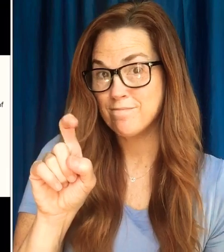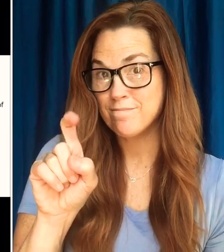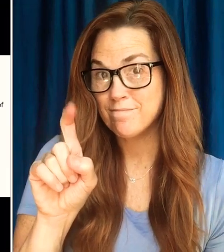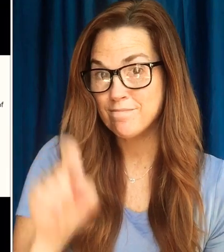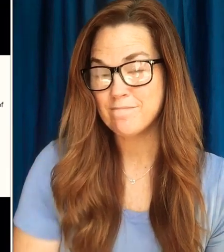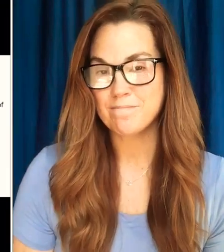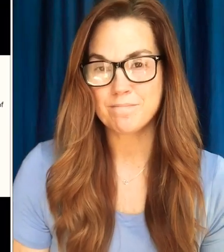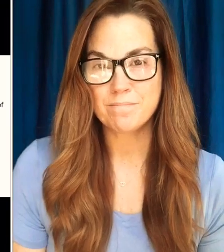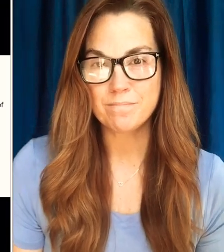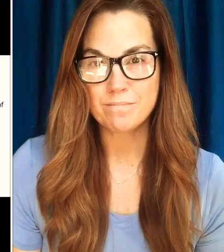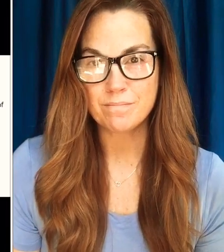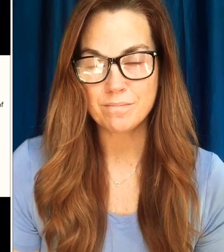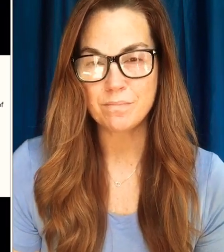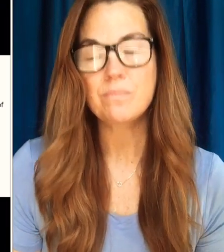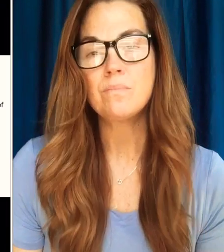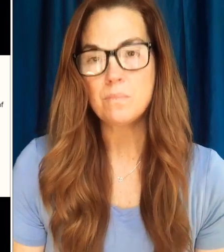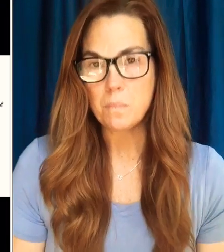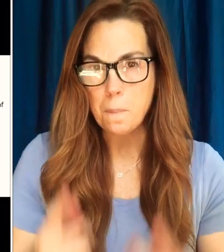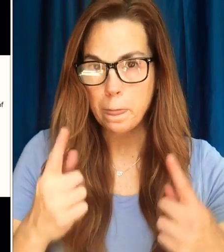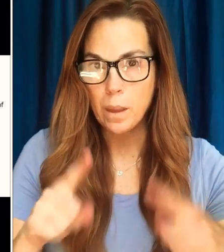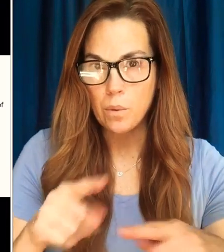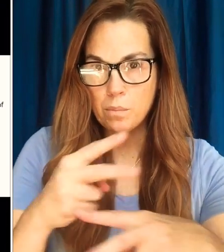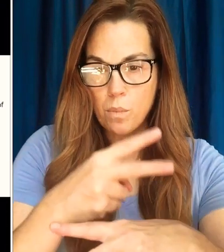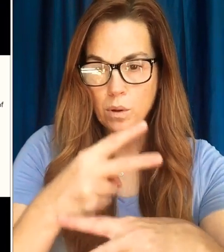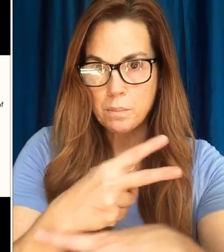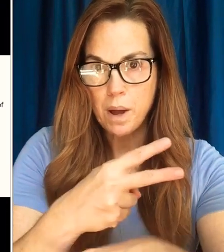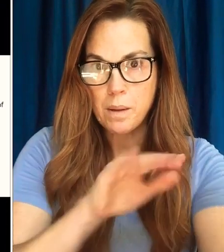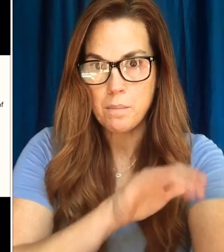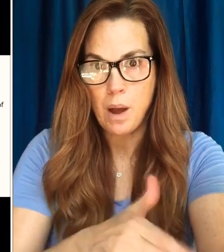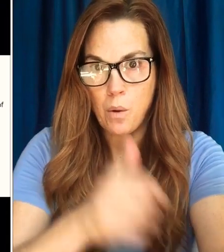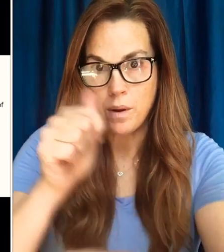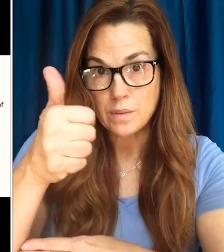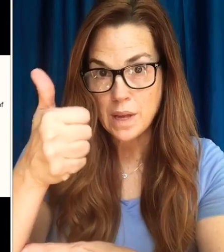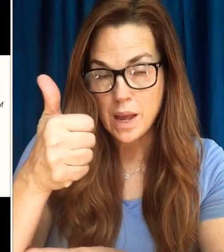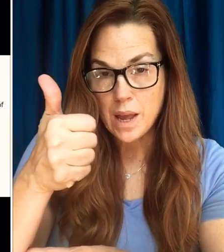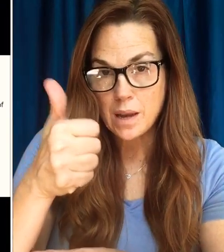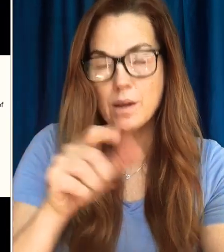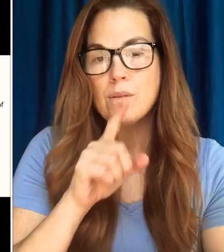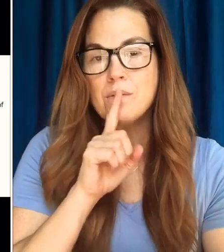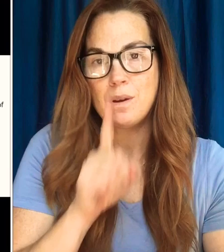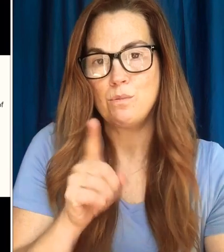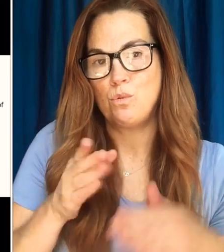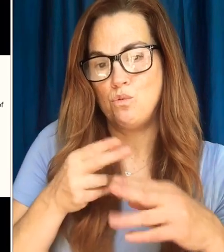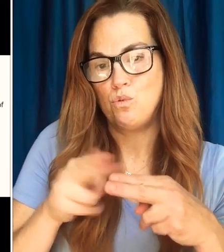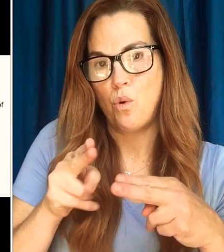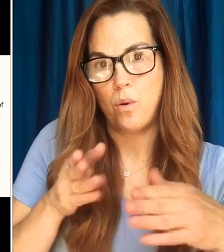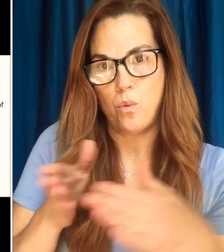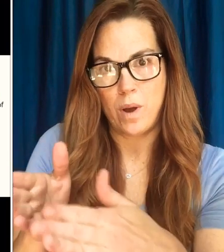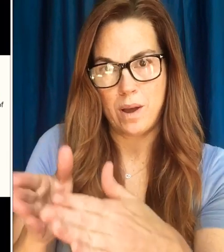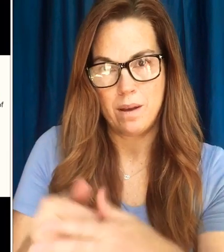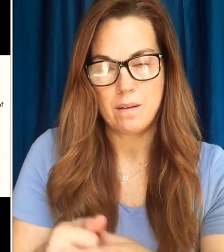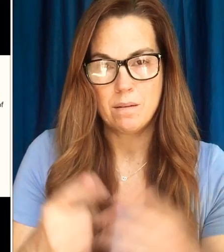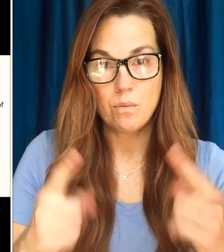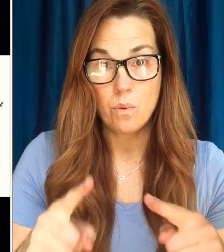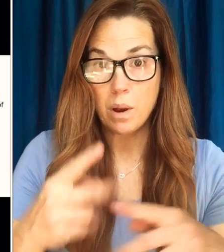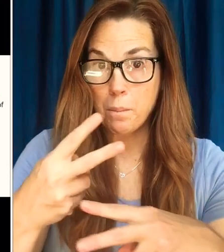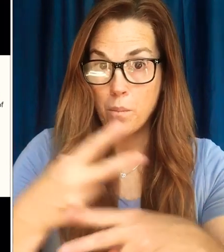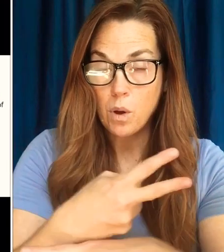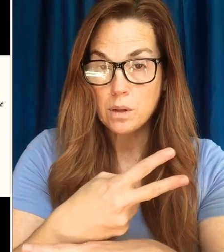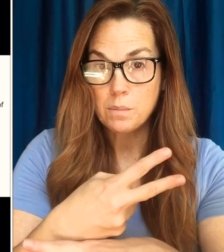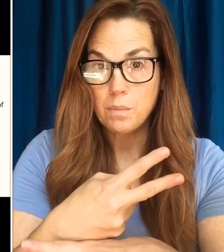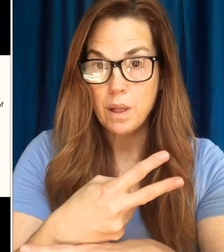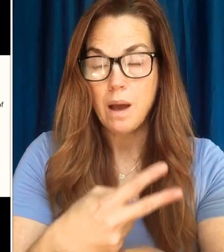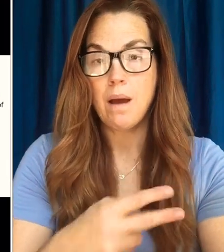If you are multiplying with powers of 10, there is a shortcut. When you multiply by a power of 10,